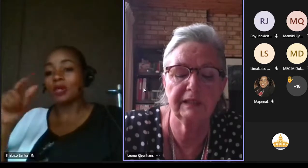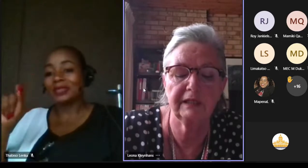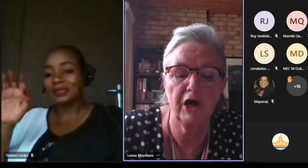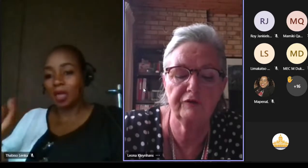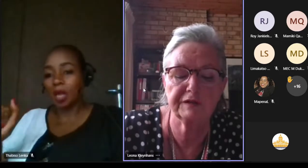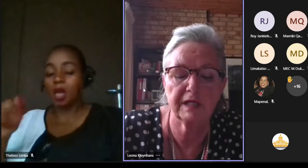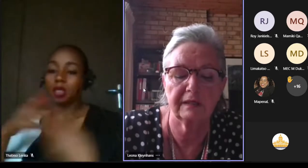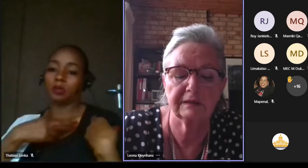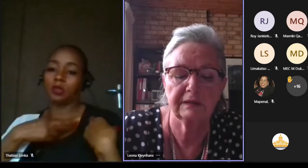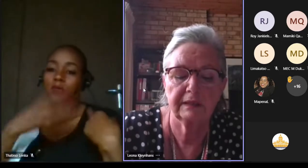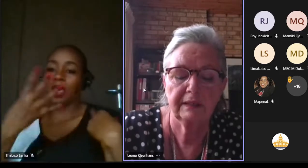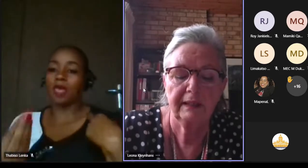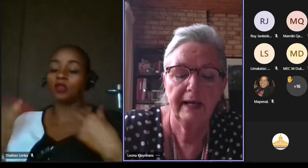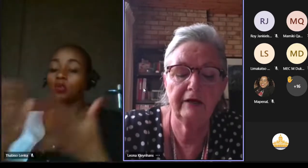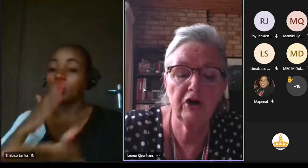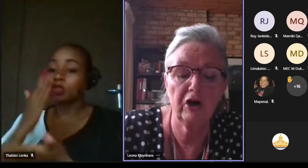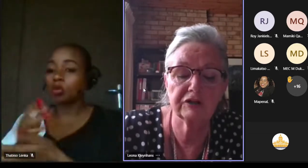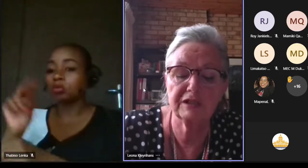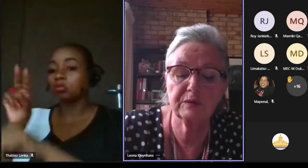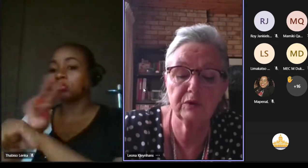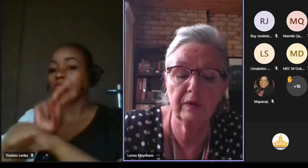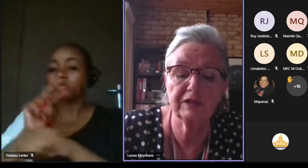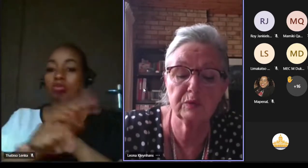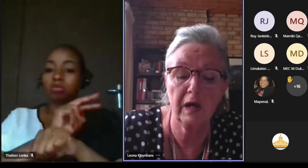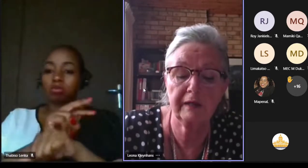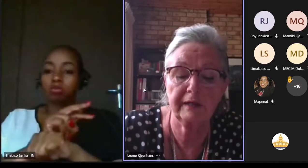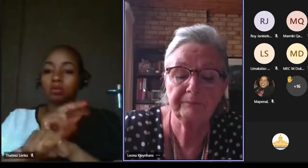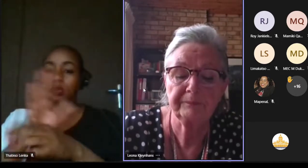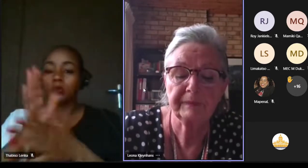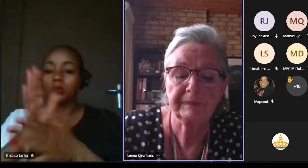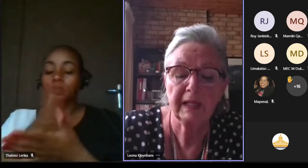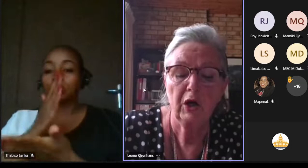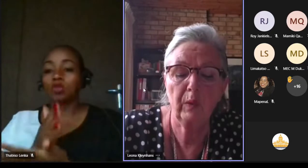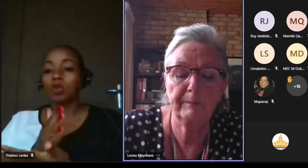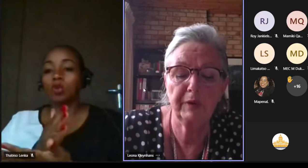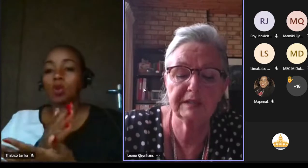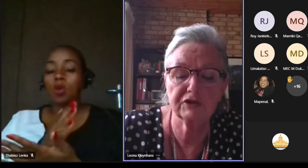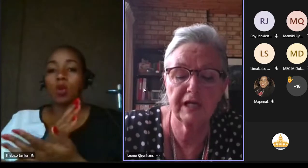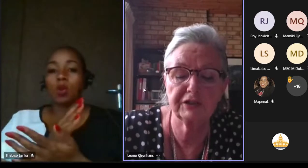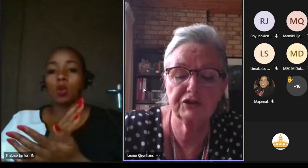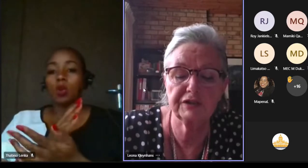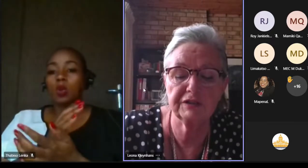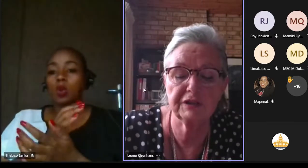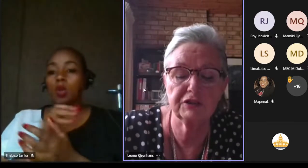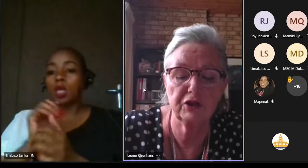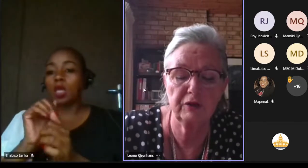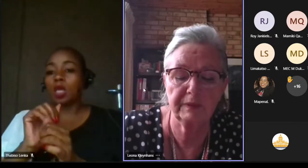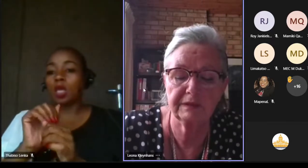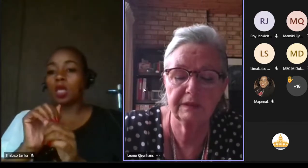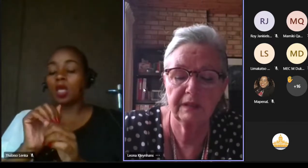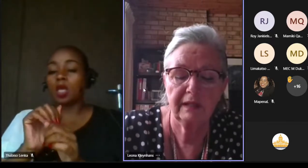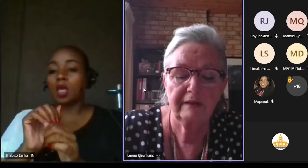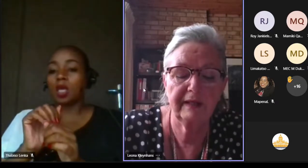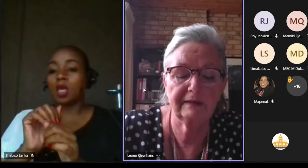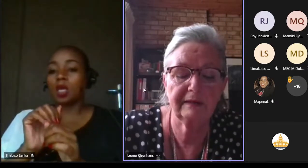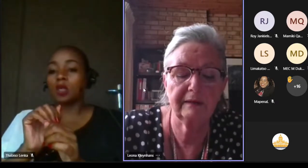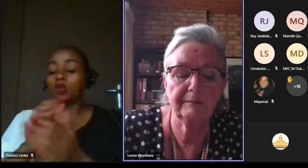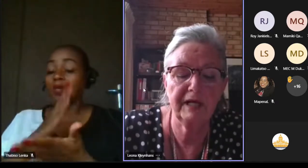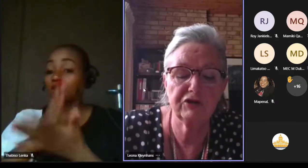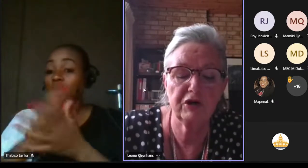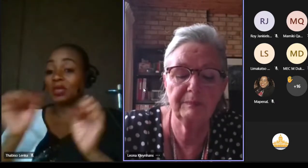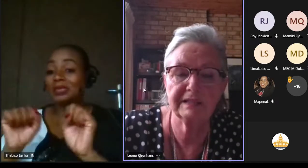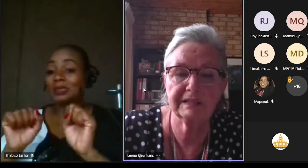capacity building and oversight, and not, as we saw in Tshwane, where political strategies determined that